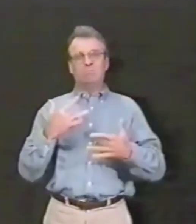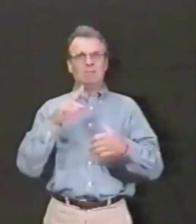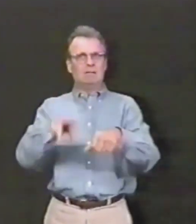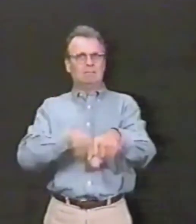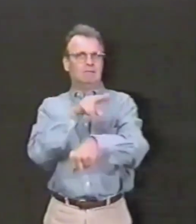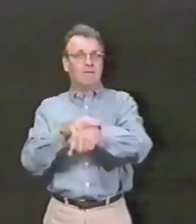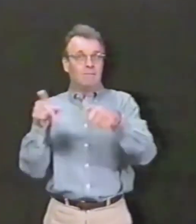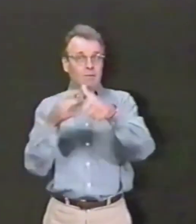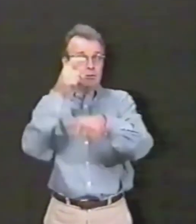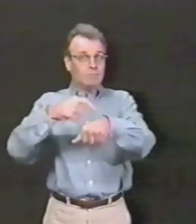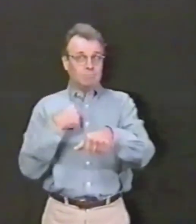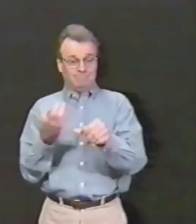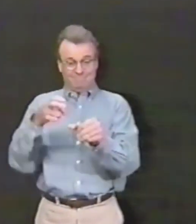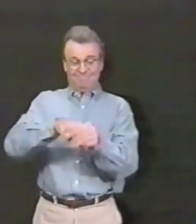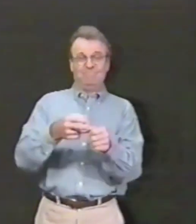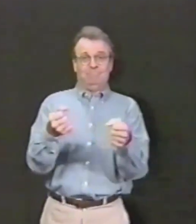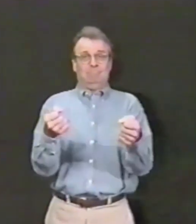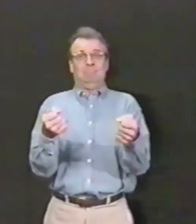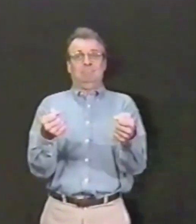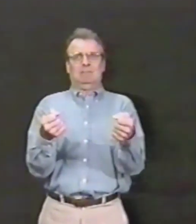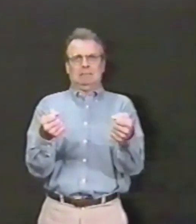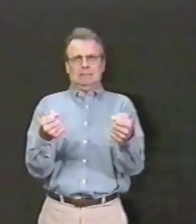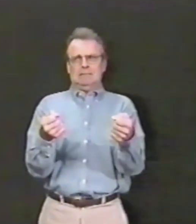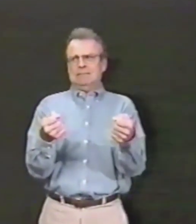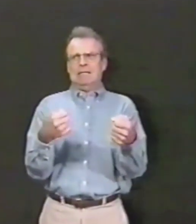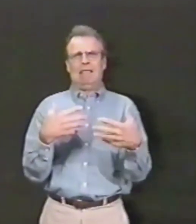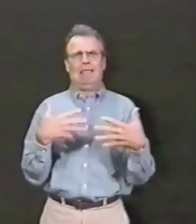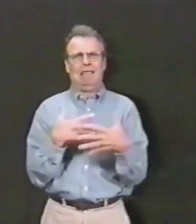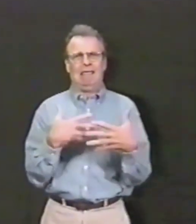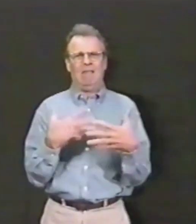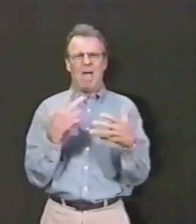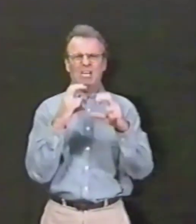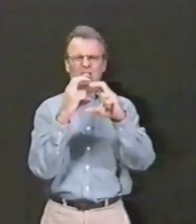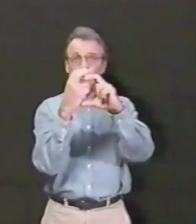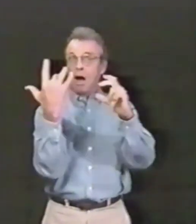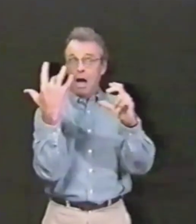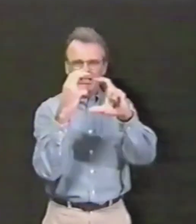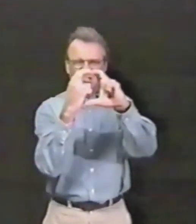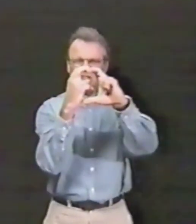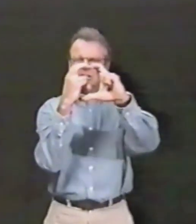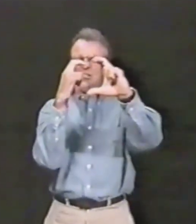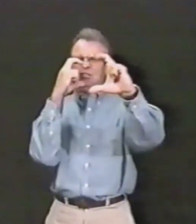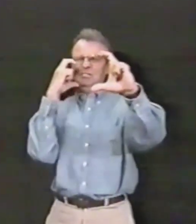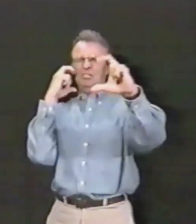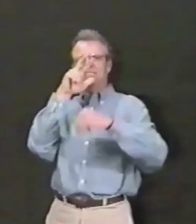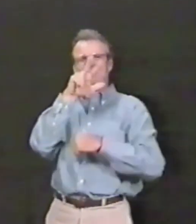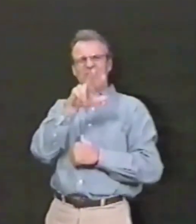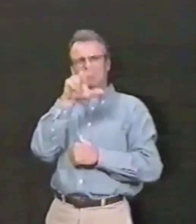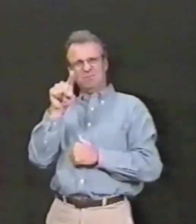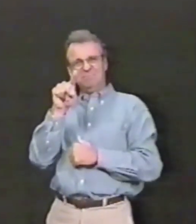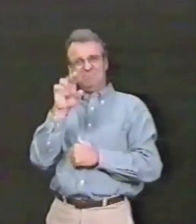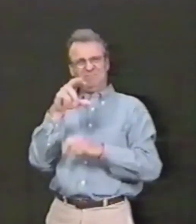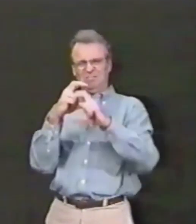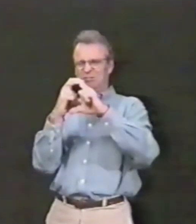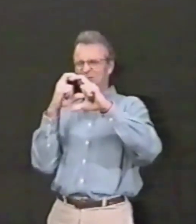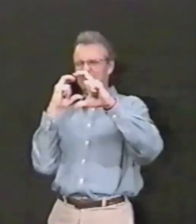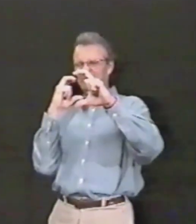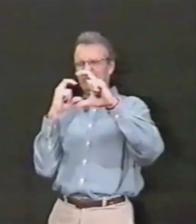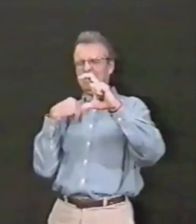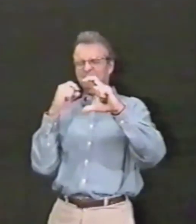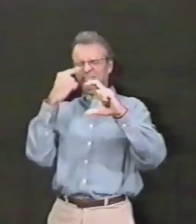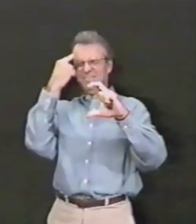So getting an RV was perfect for us financially. But when I first got into my RV, I was scared since